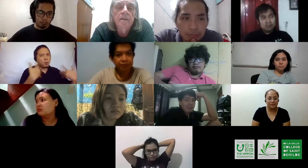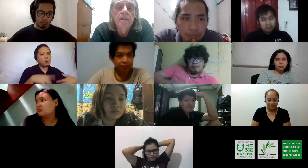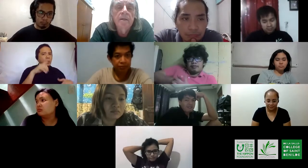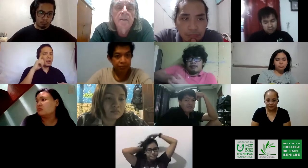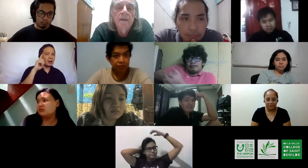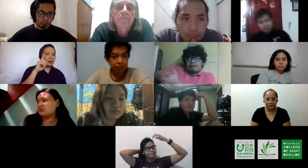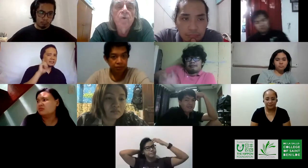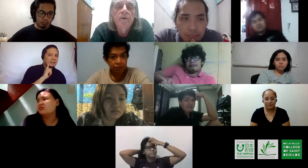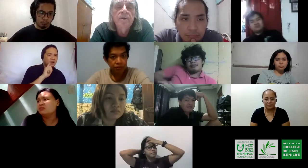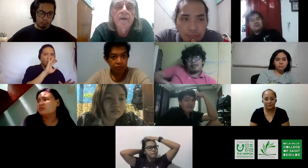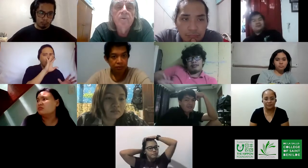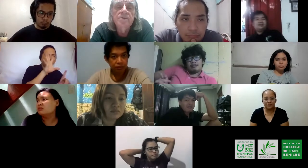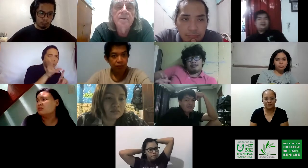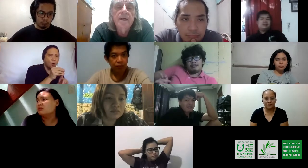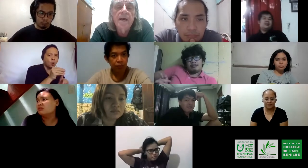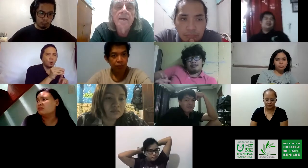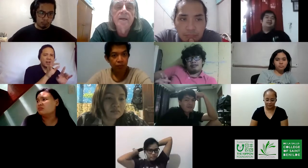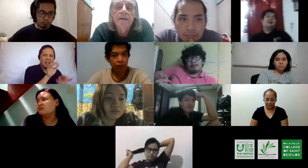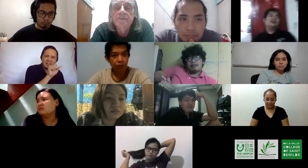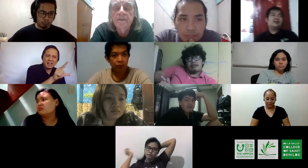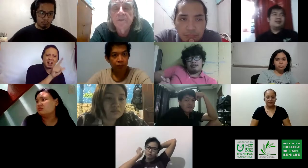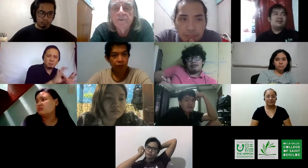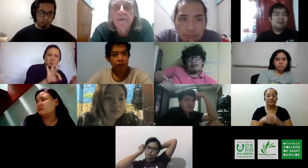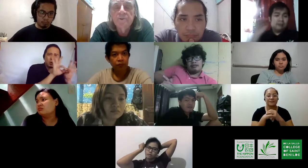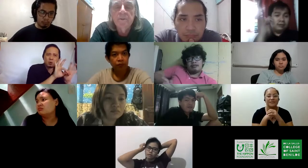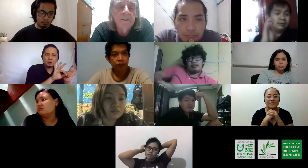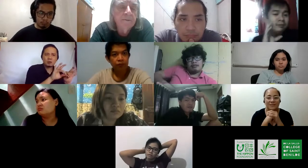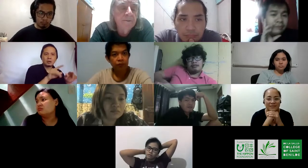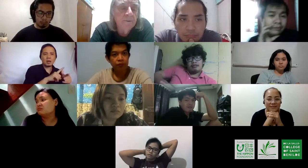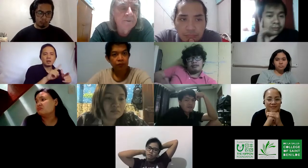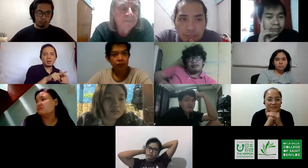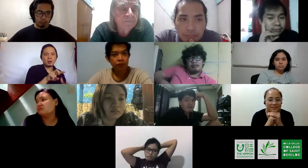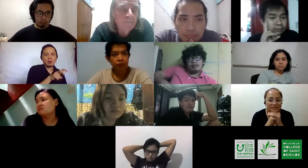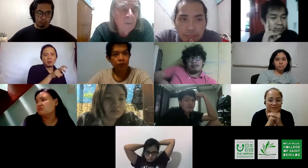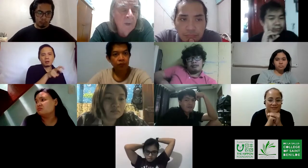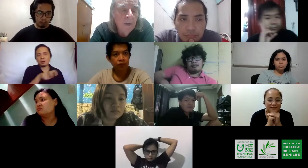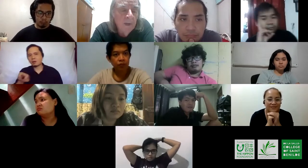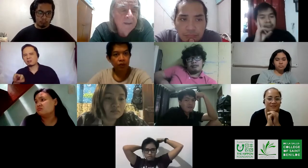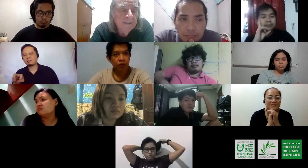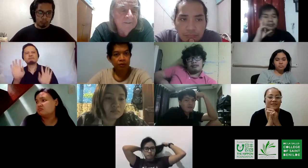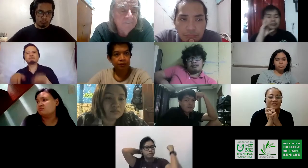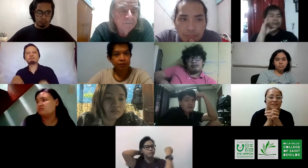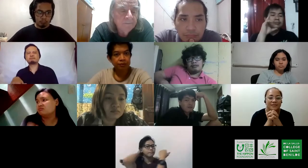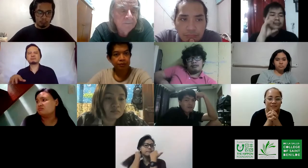the important thing was Gallaudet as an educational institution.